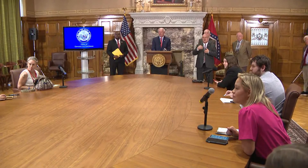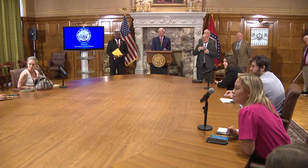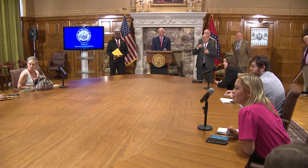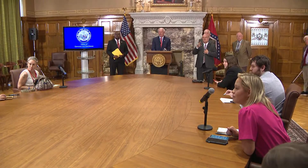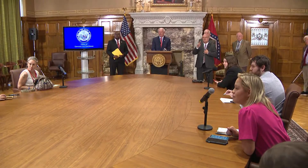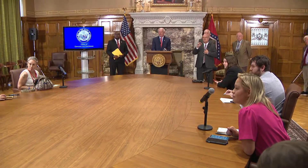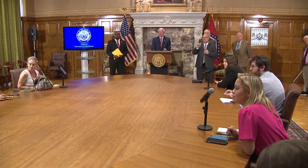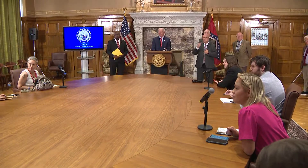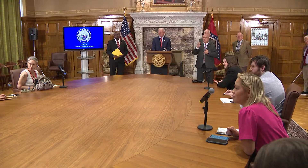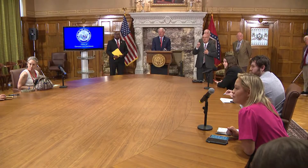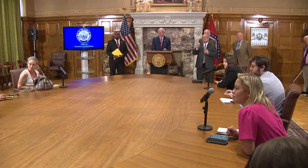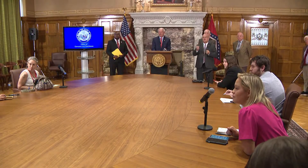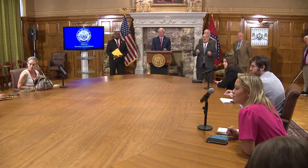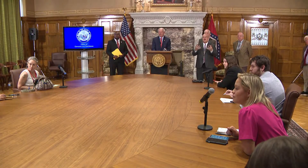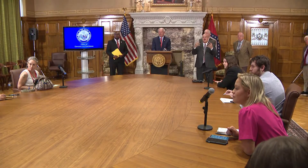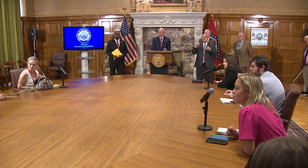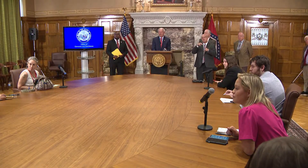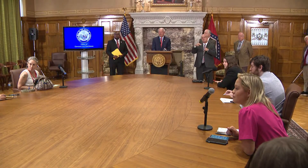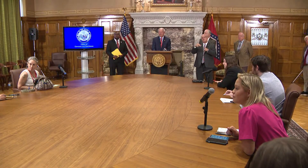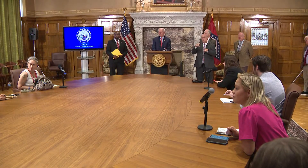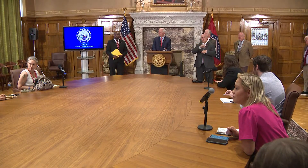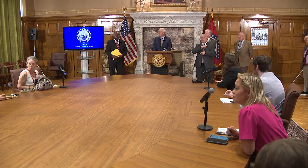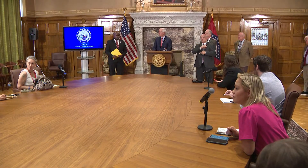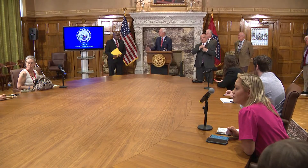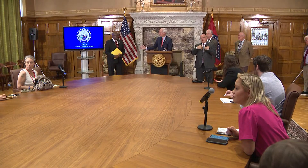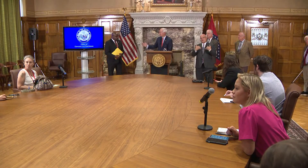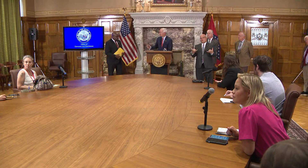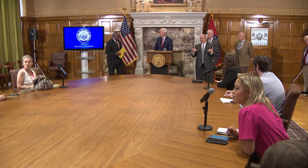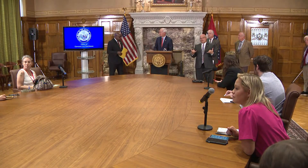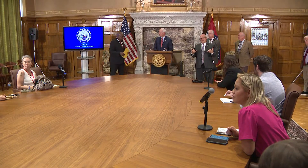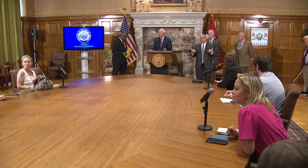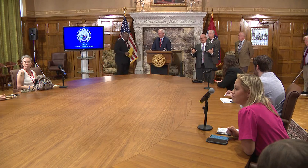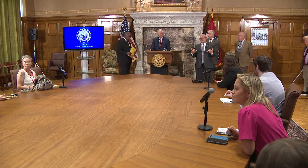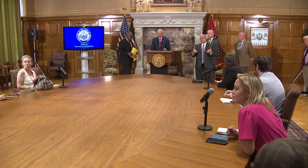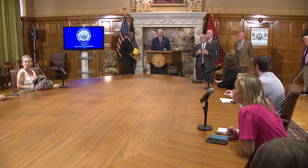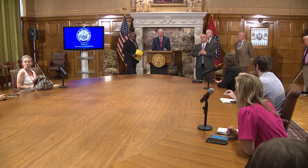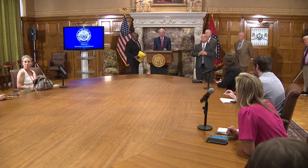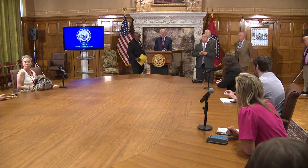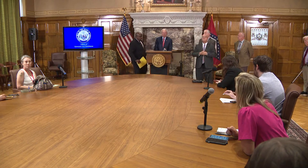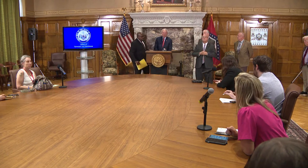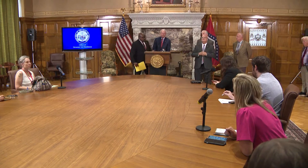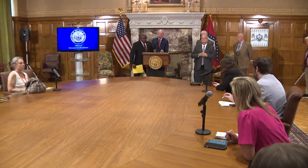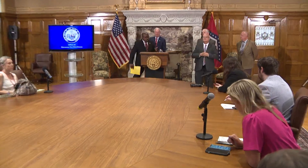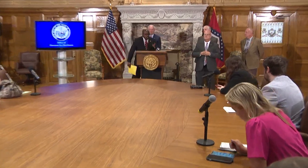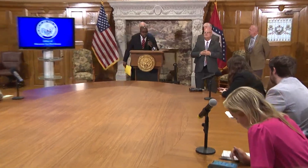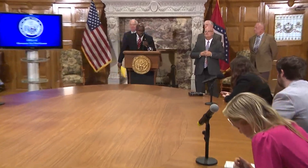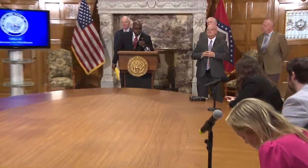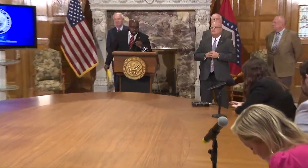ratio for how many parole officers to parolees right now? Solomon?